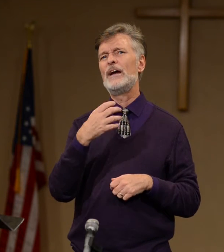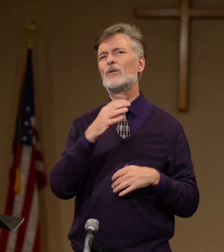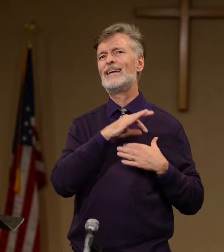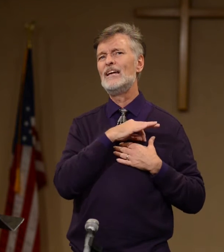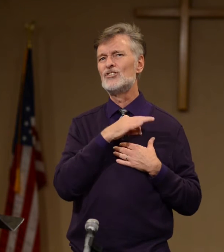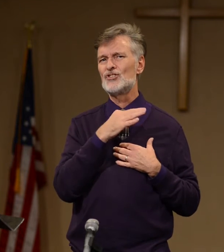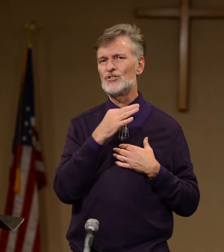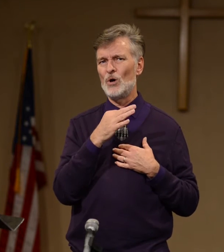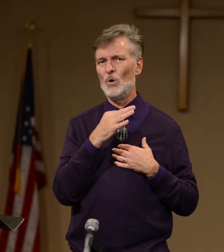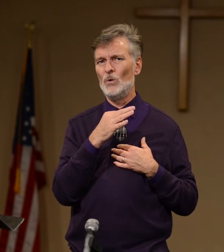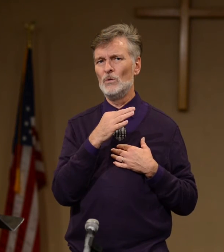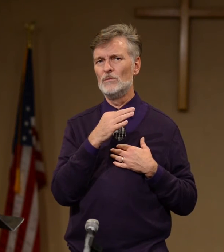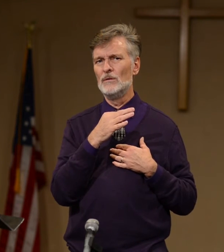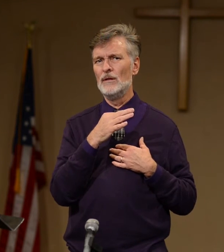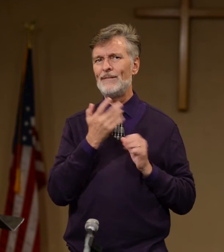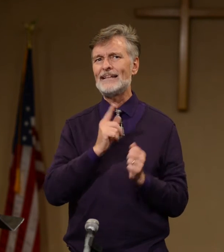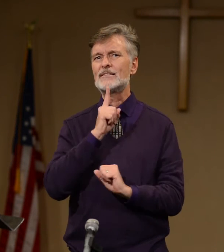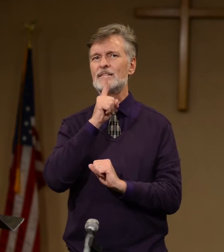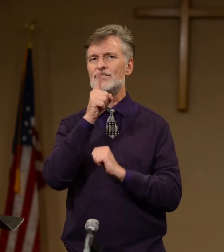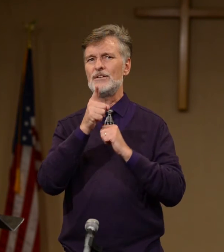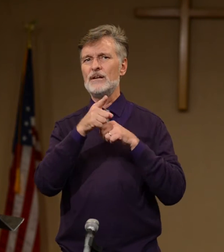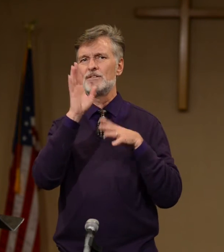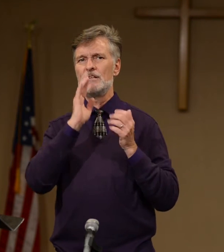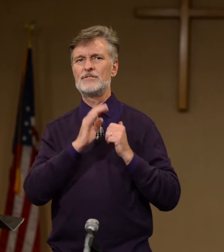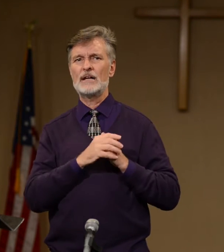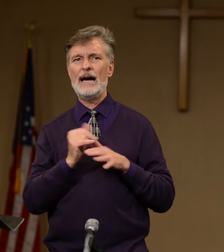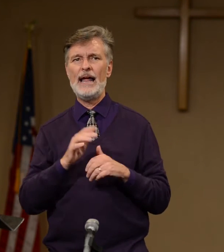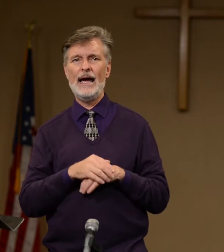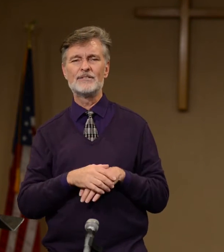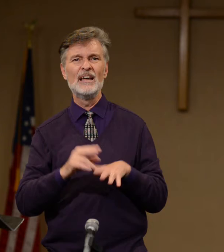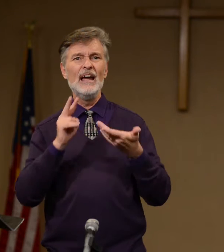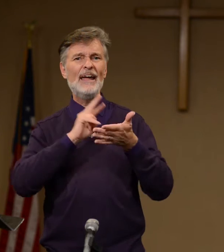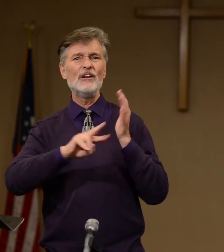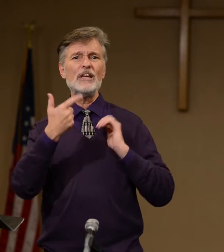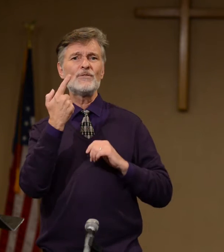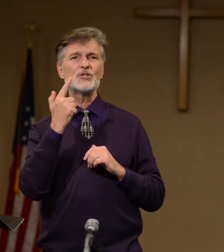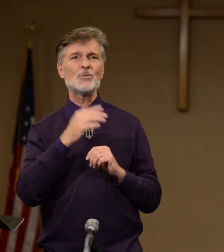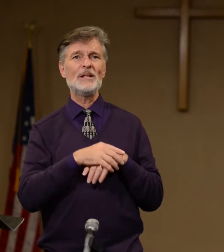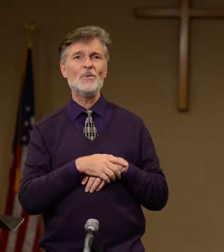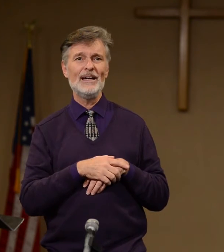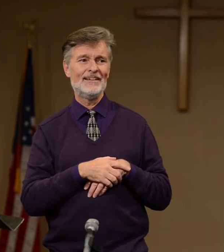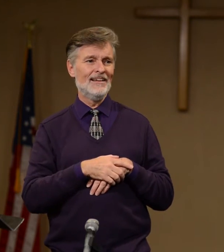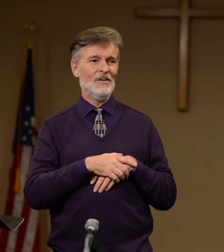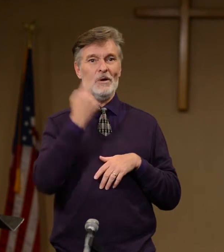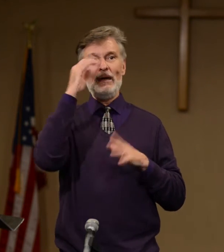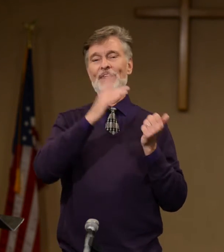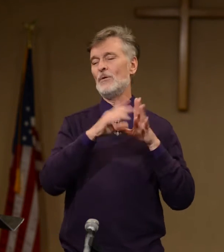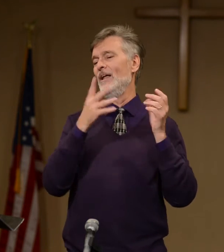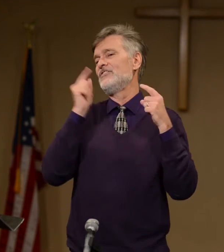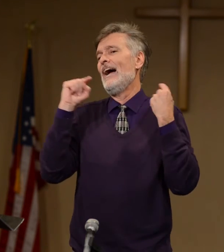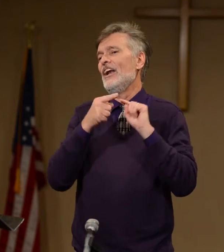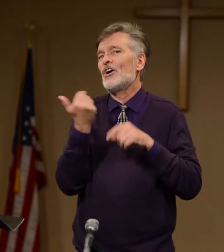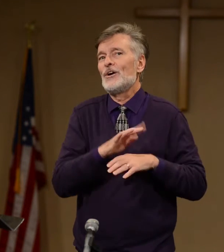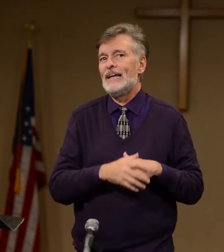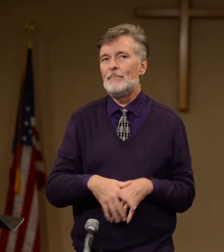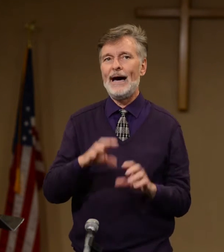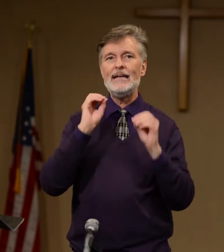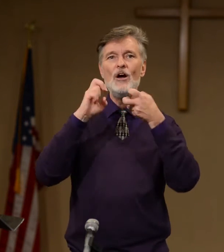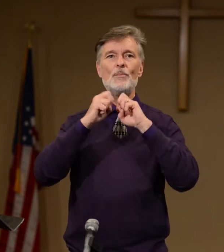very soul. That's the seriousness God has. And then look in verse 21. We may think, well, it's not going to hurt anybody, no